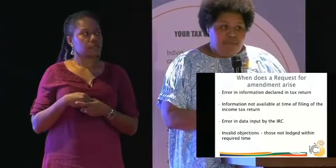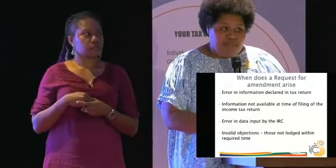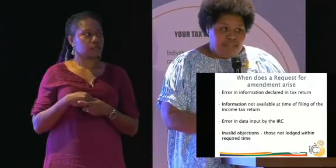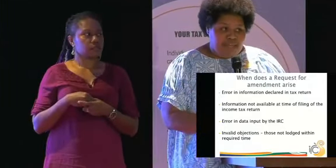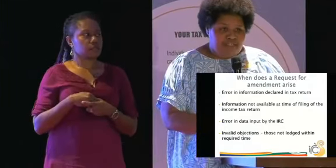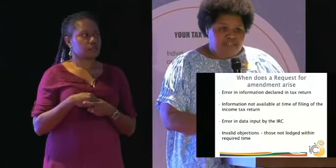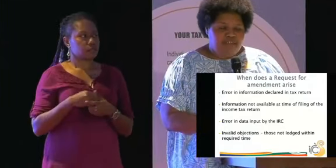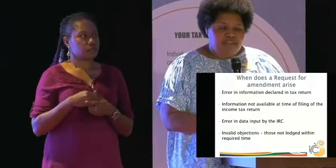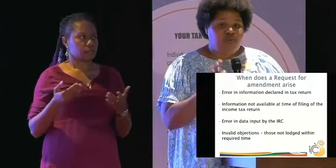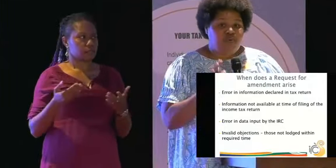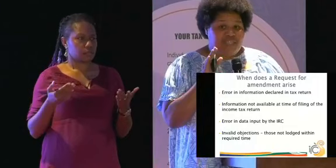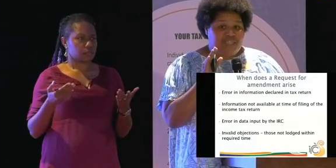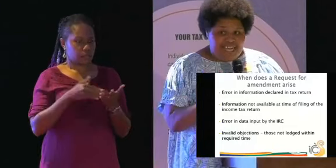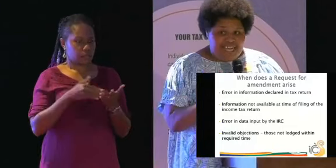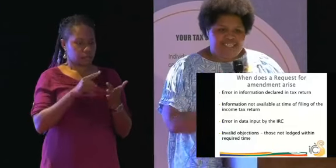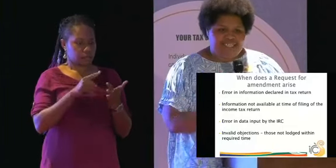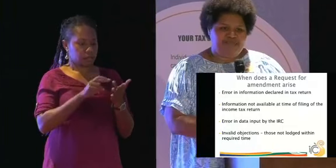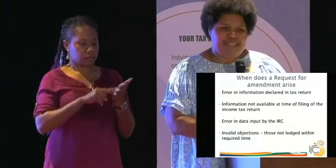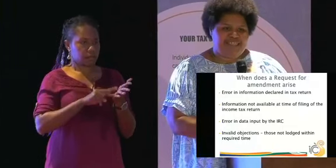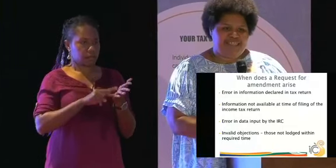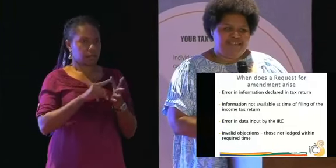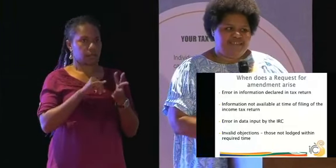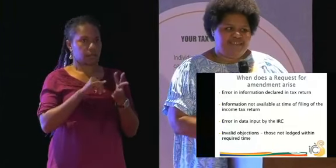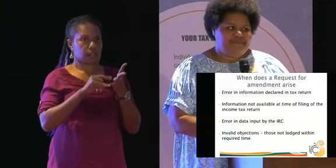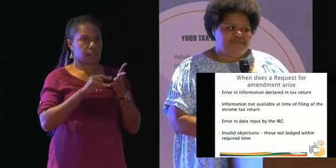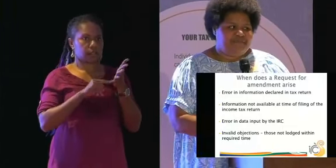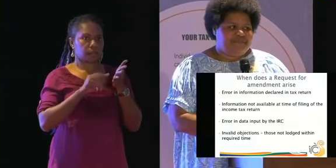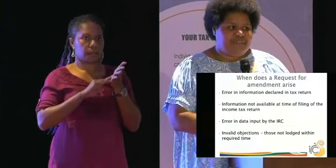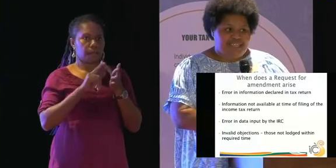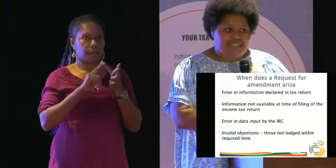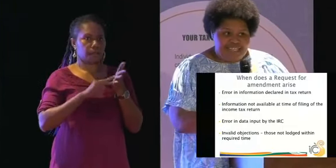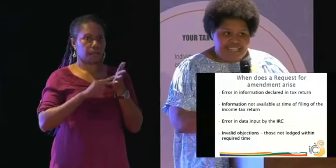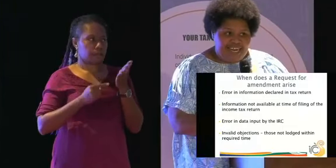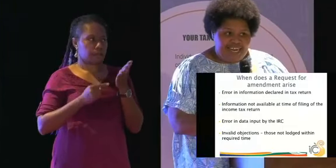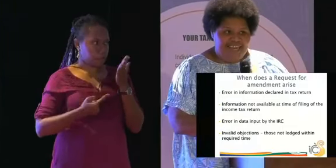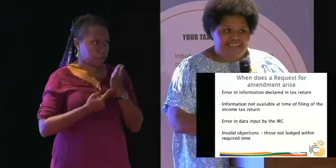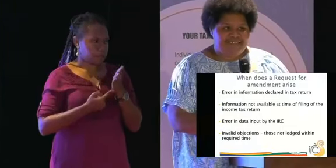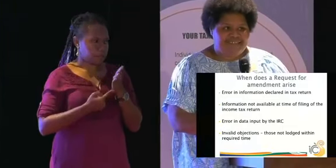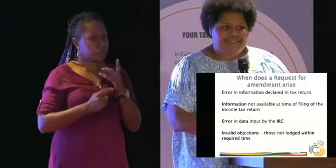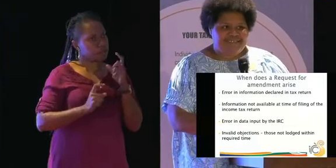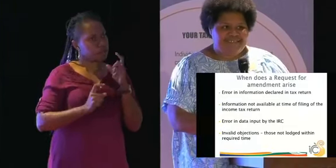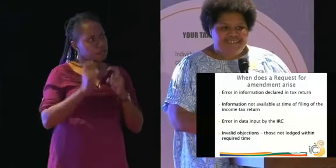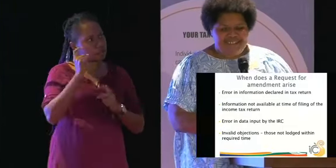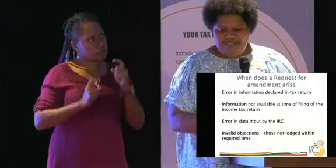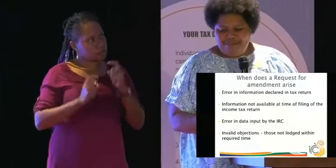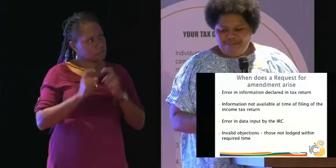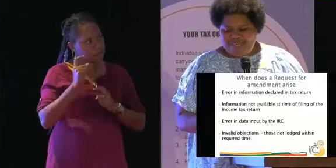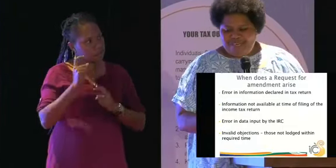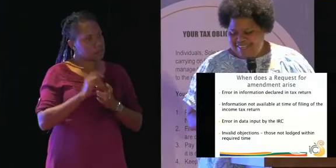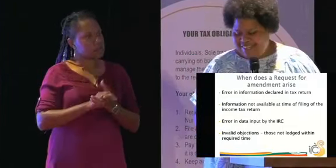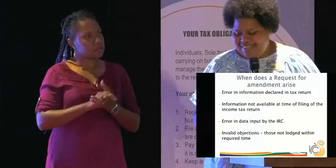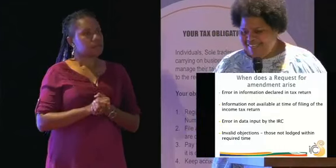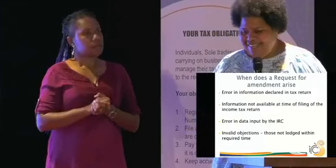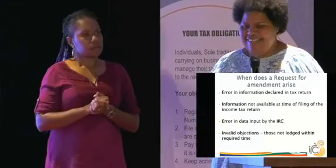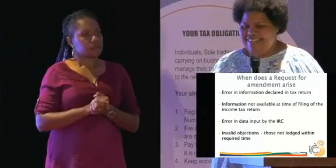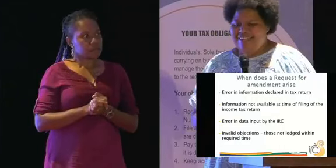for amendment to that assessment. Is it clear?